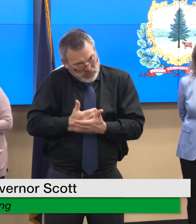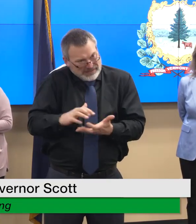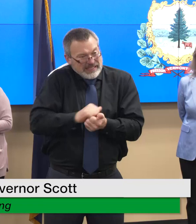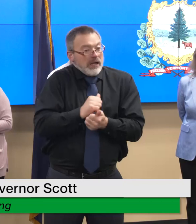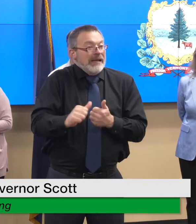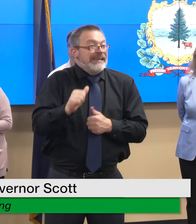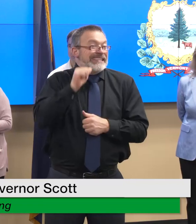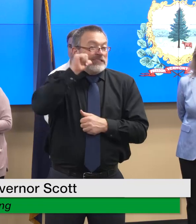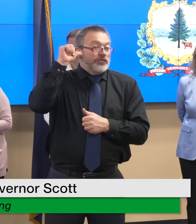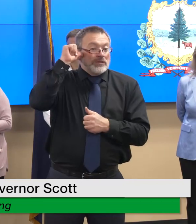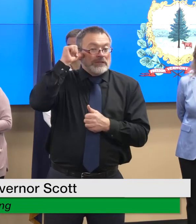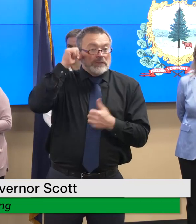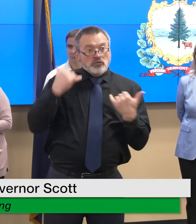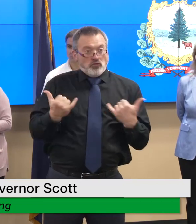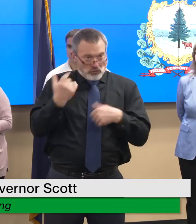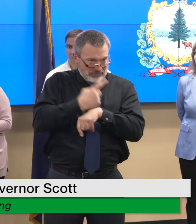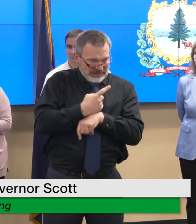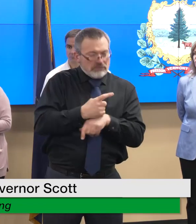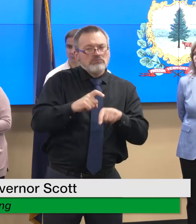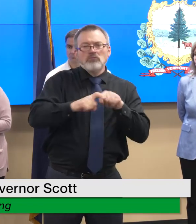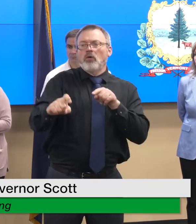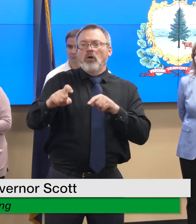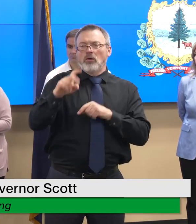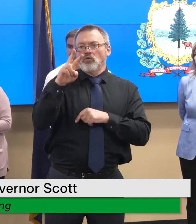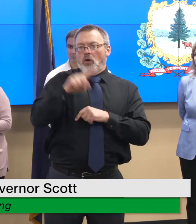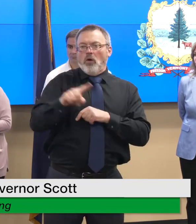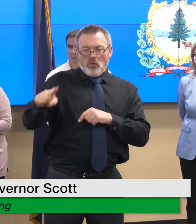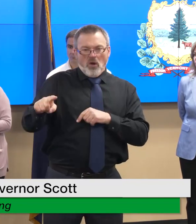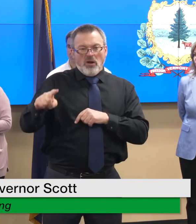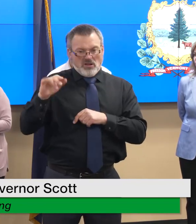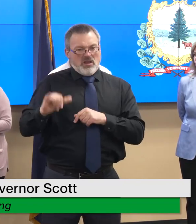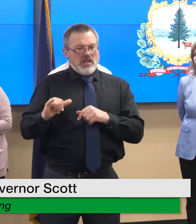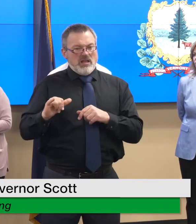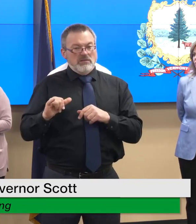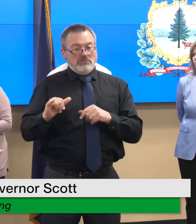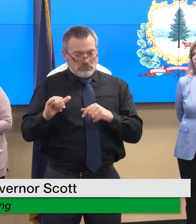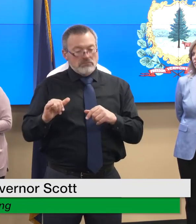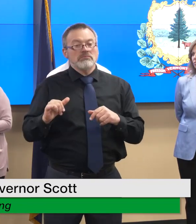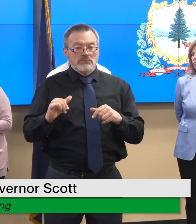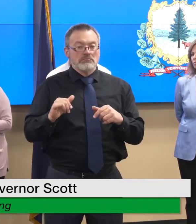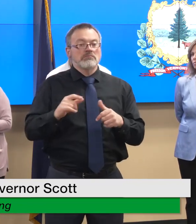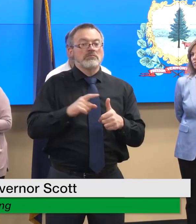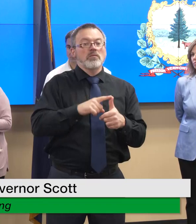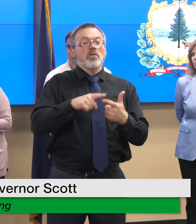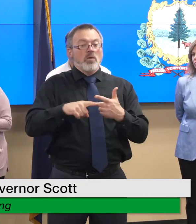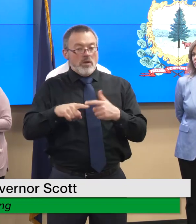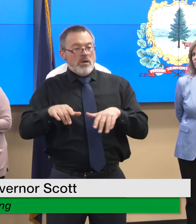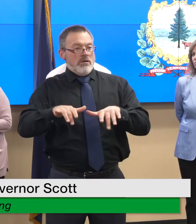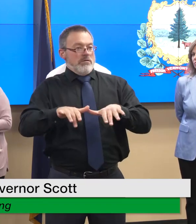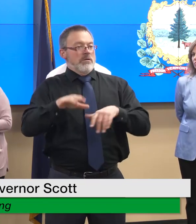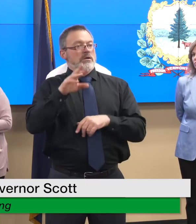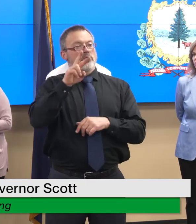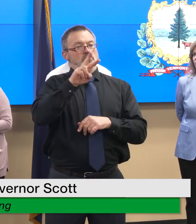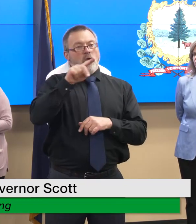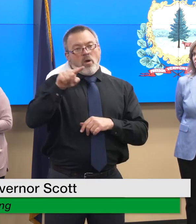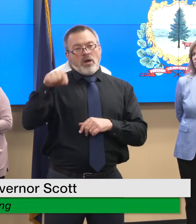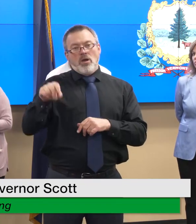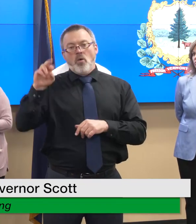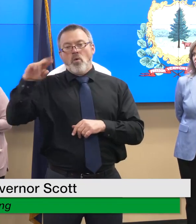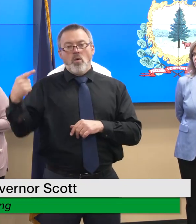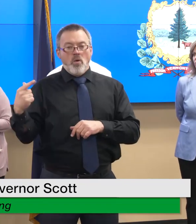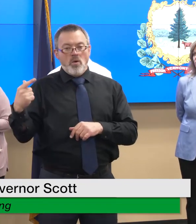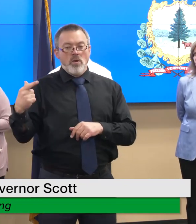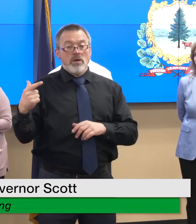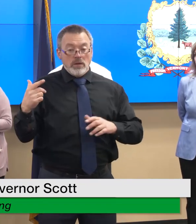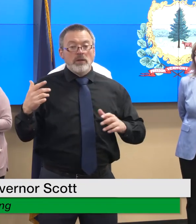30th, 2024. Call 211 or report online to 211 and notify your